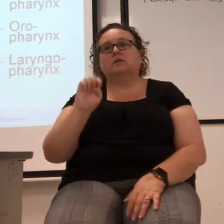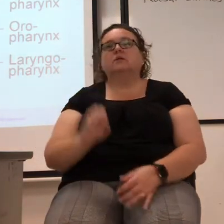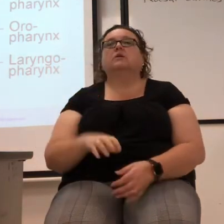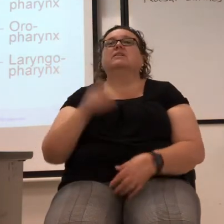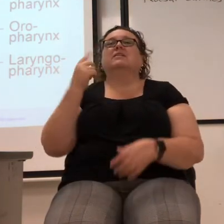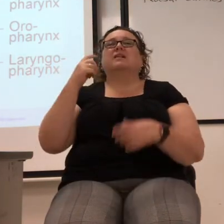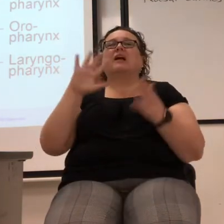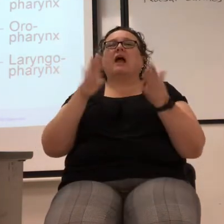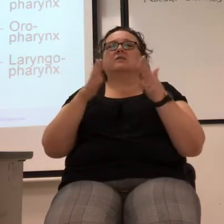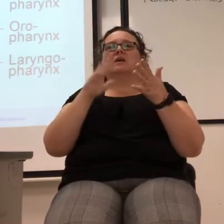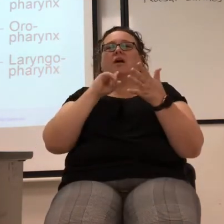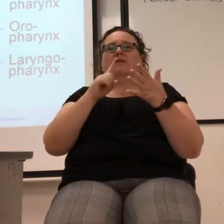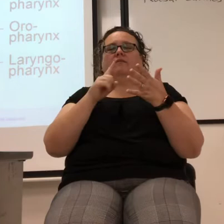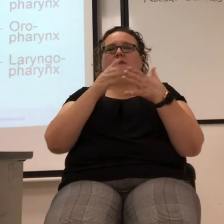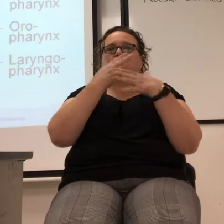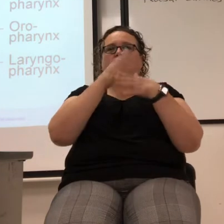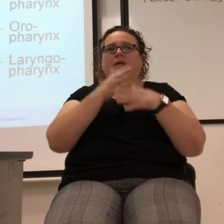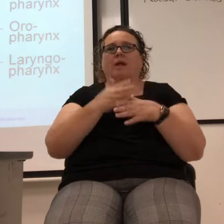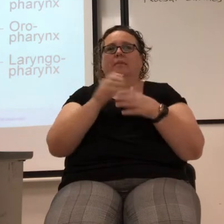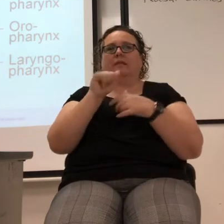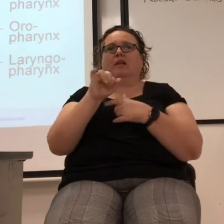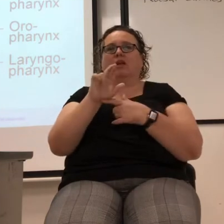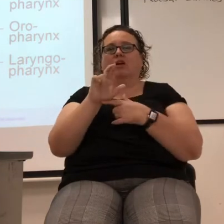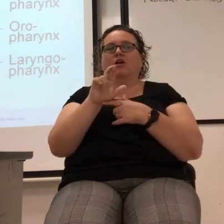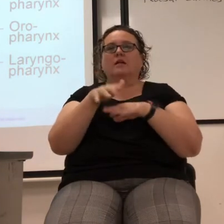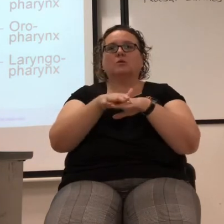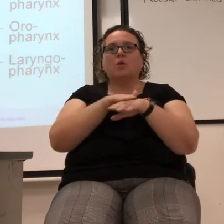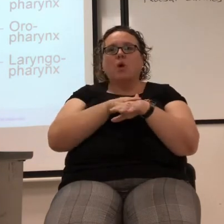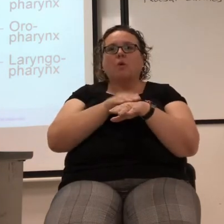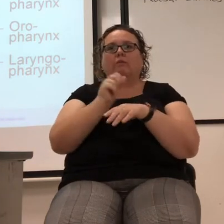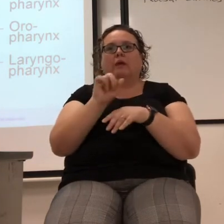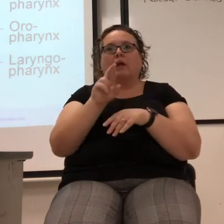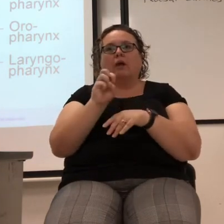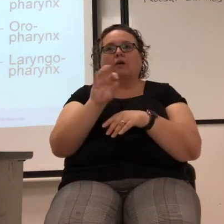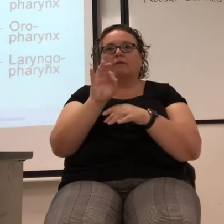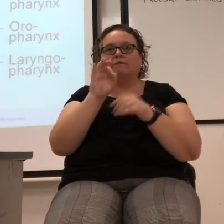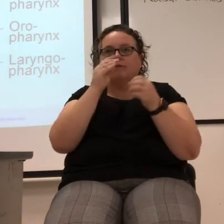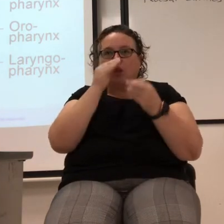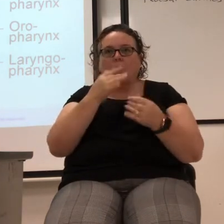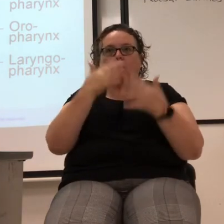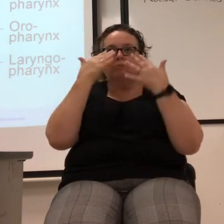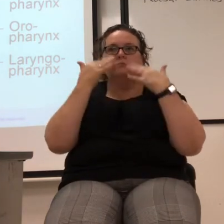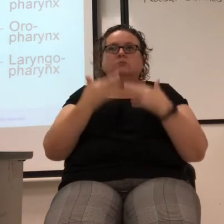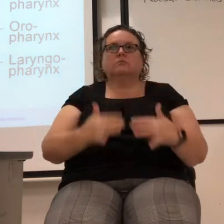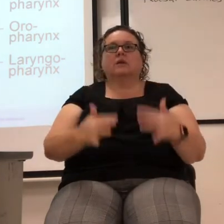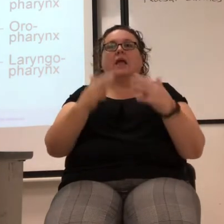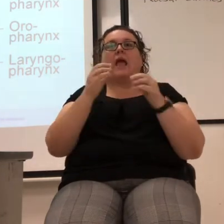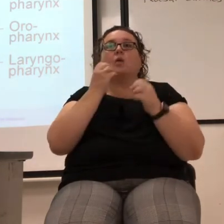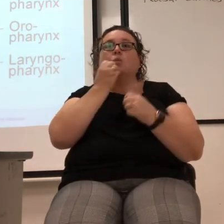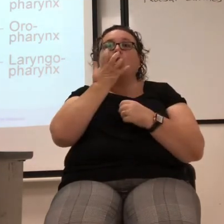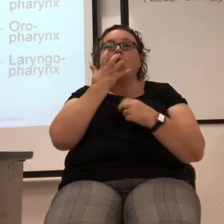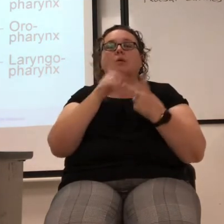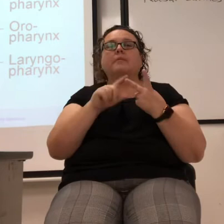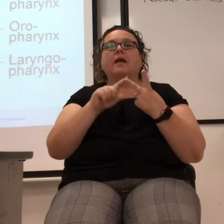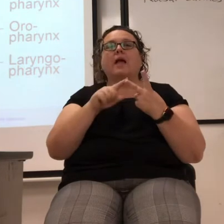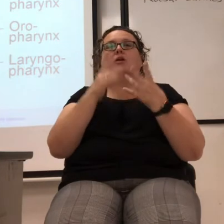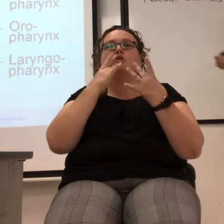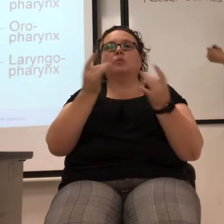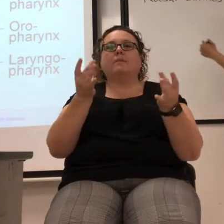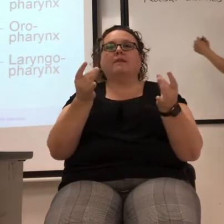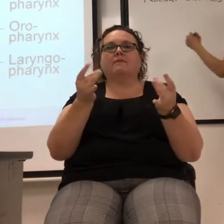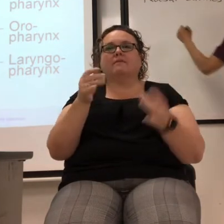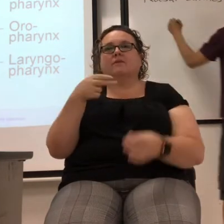They kind of break up the air and slow down the airflow and warm and humidify air.